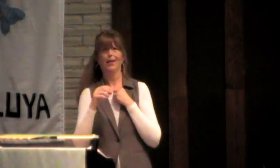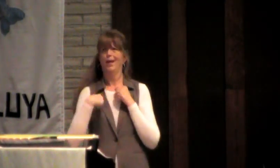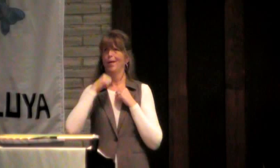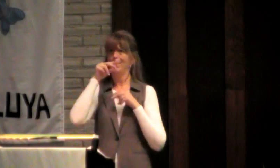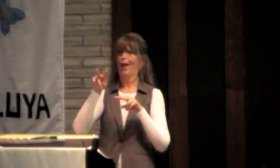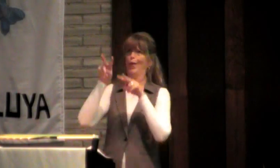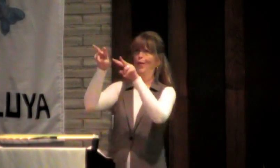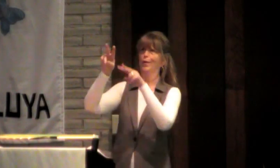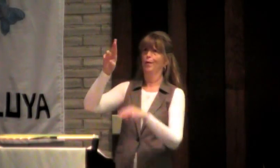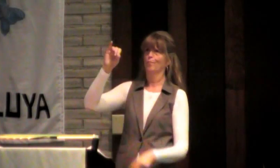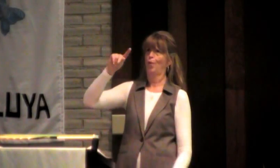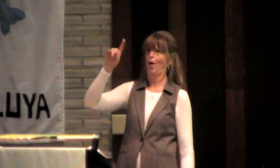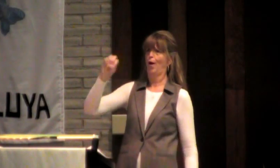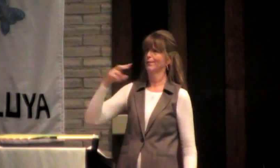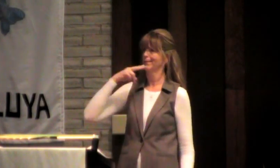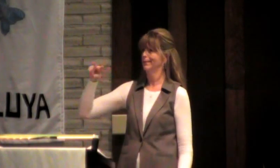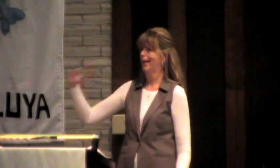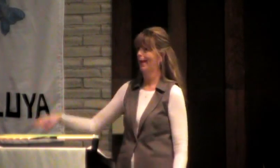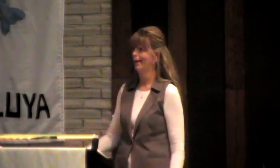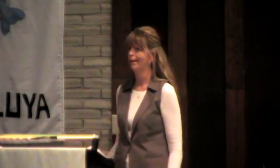I'm sure some are like, "I'm not looking at that bronze snake.